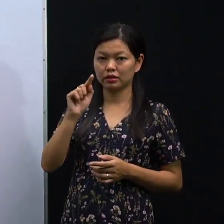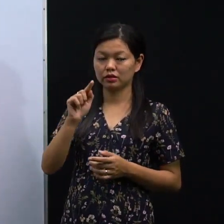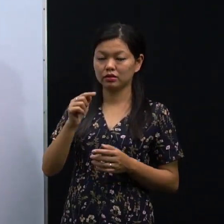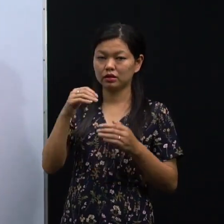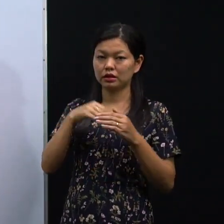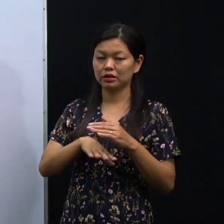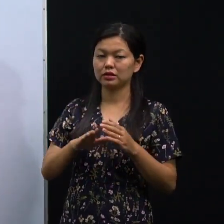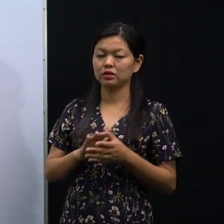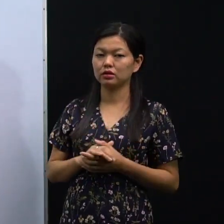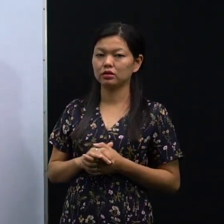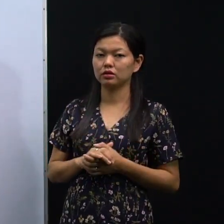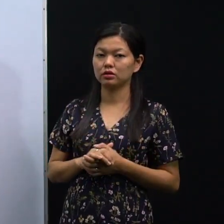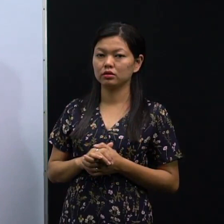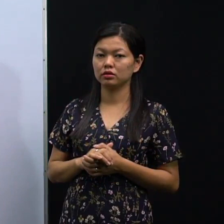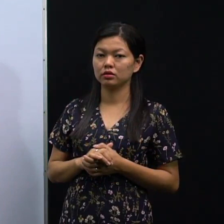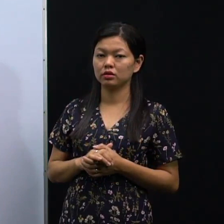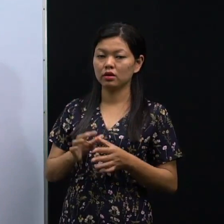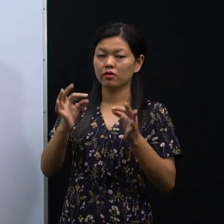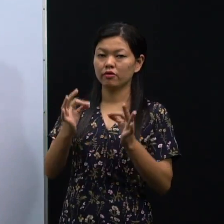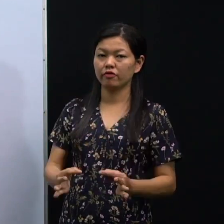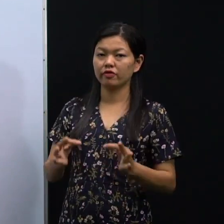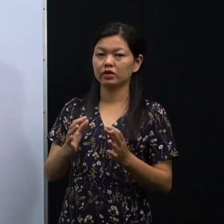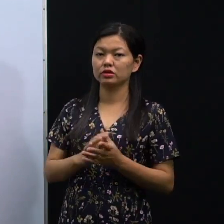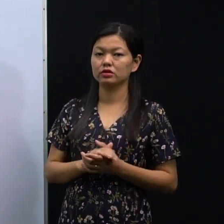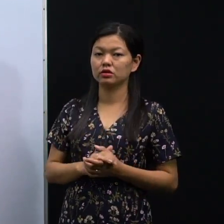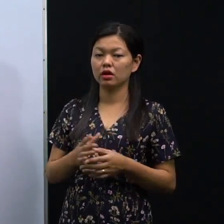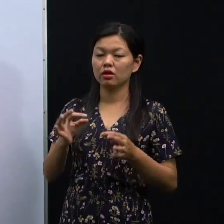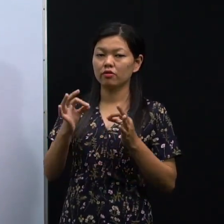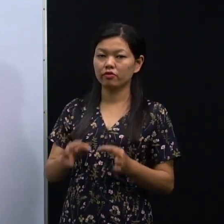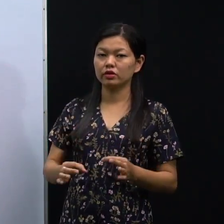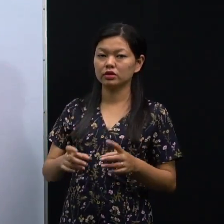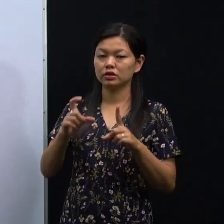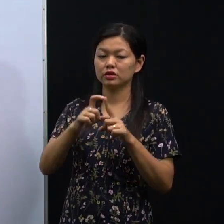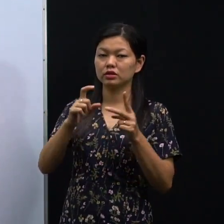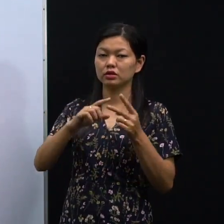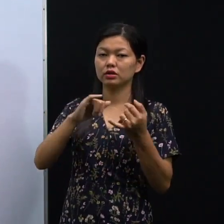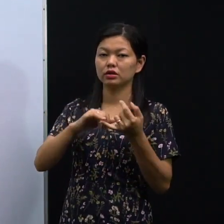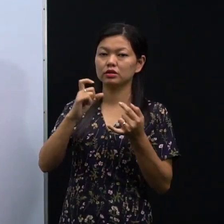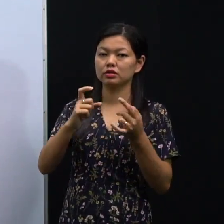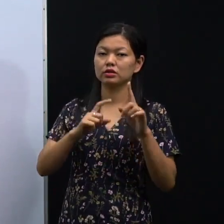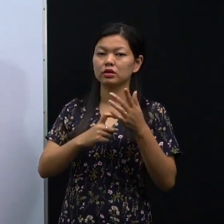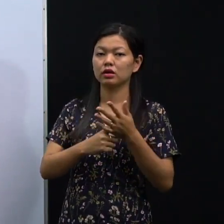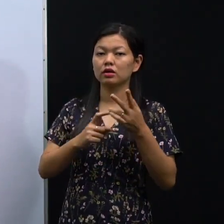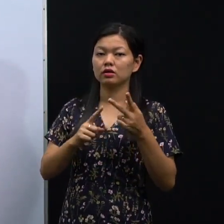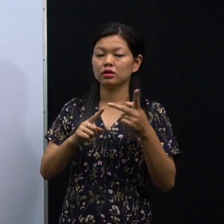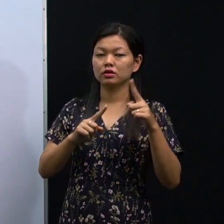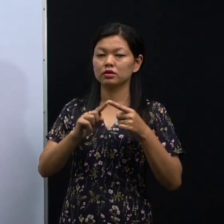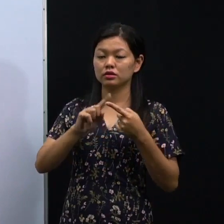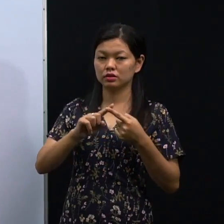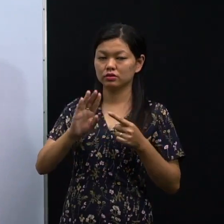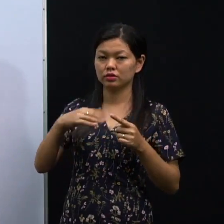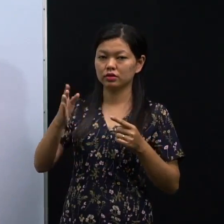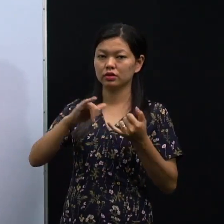a fixed, okay, there is a fixed discrete shells. Fixed discrete